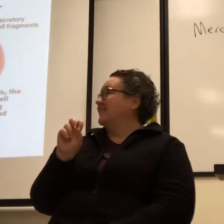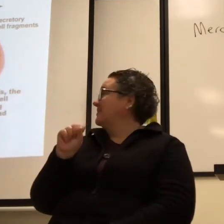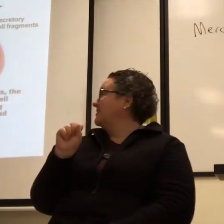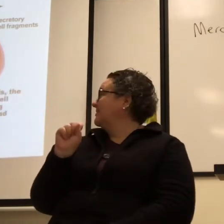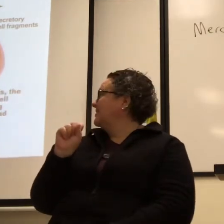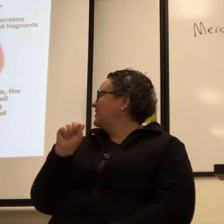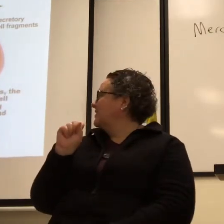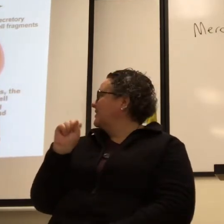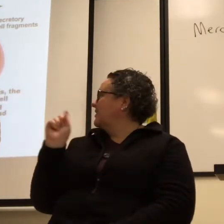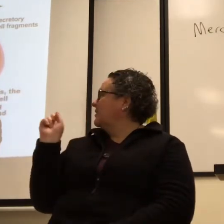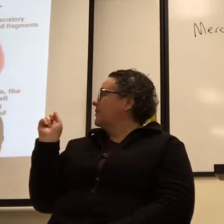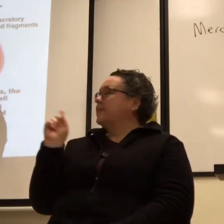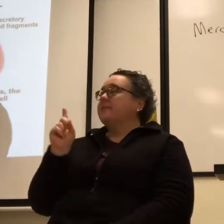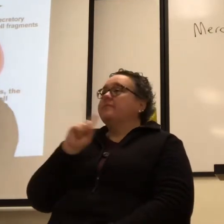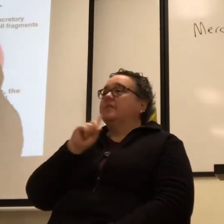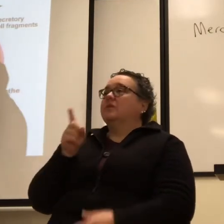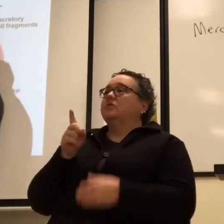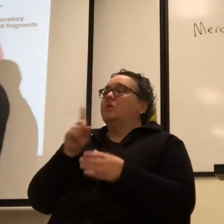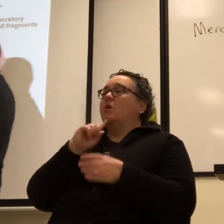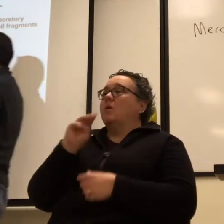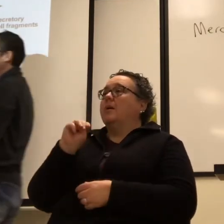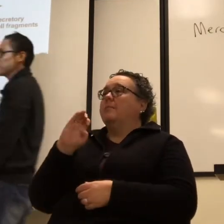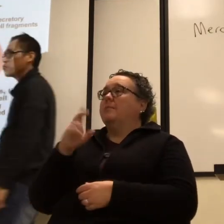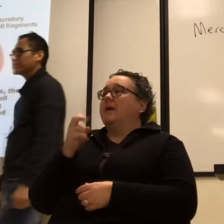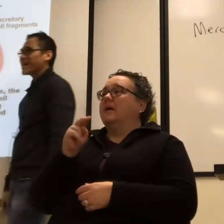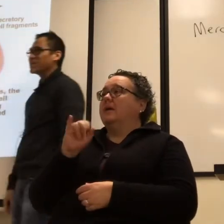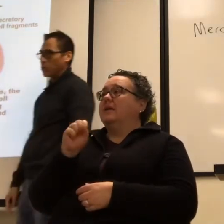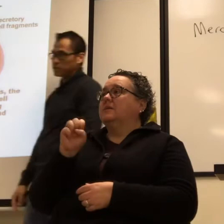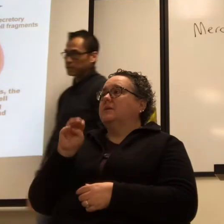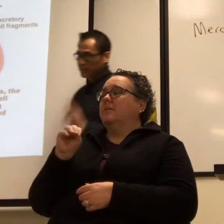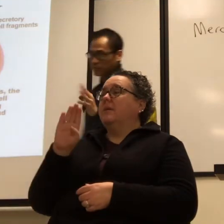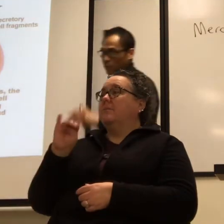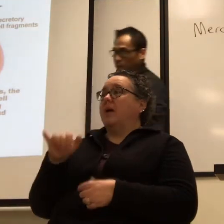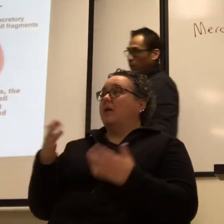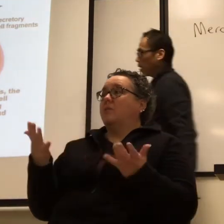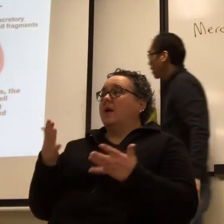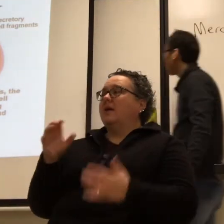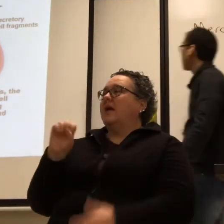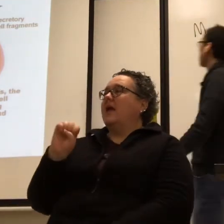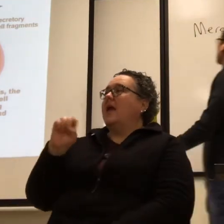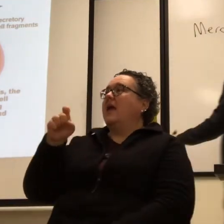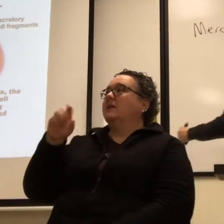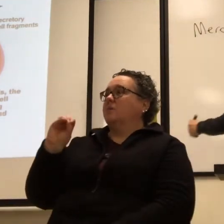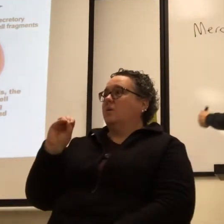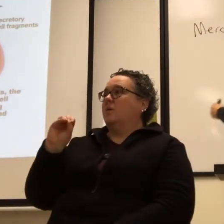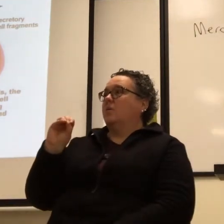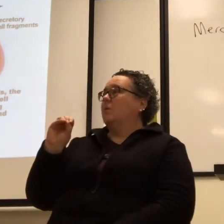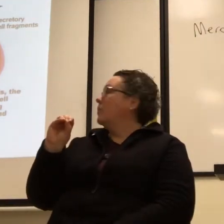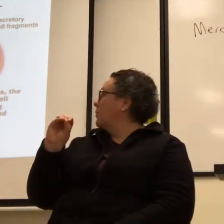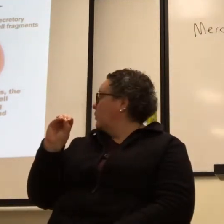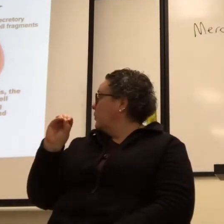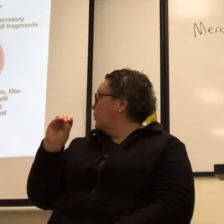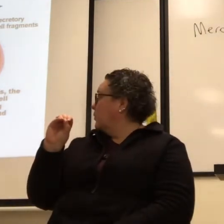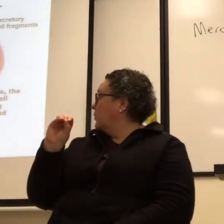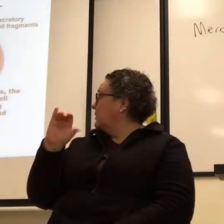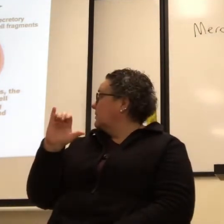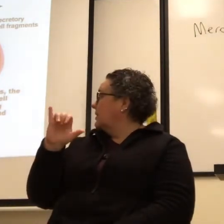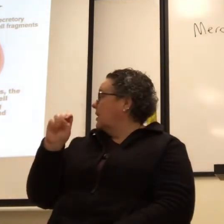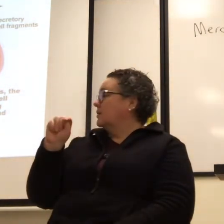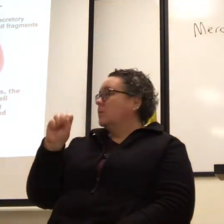out. So the mechanism is by exocytosis. That's what we call that. Secretion